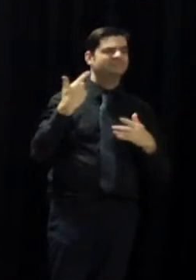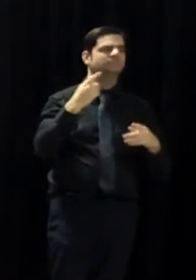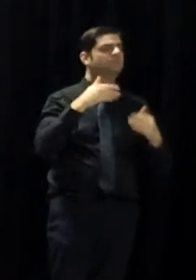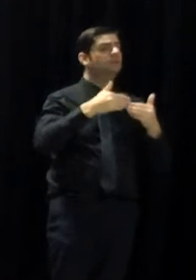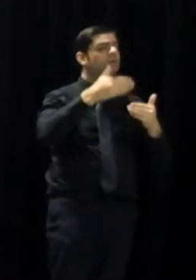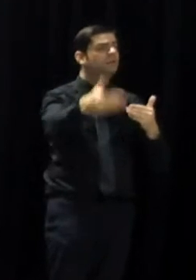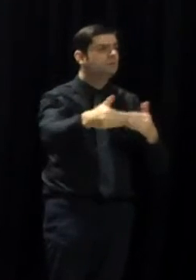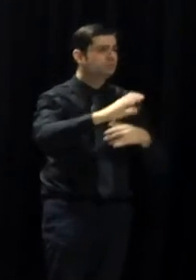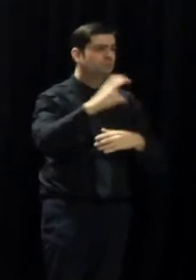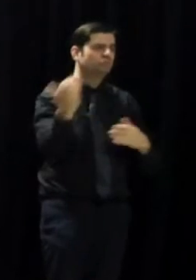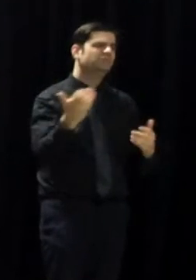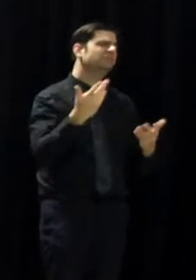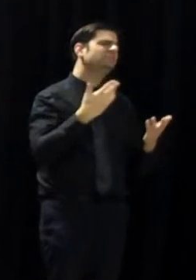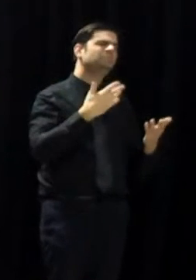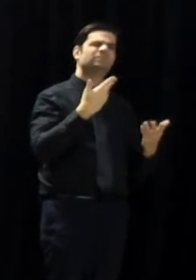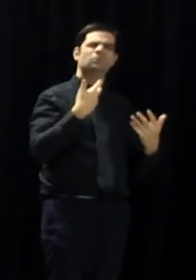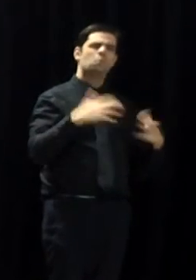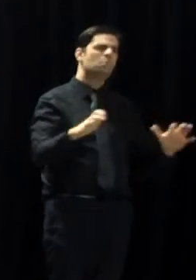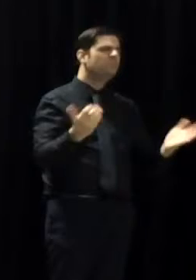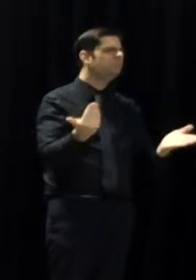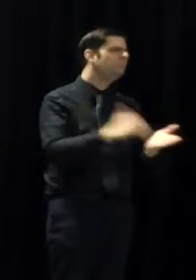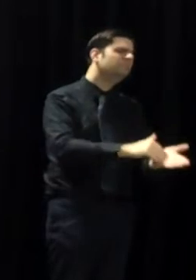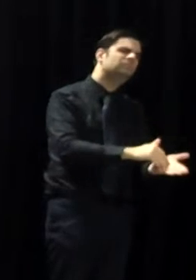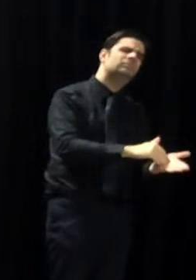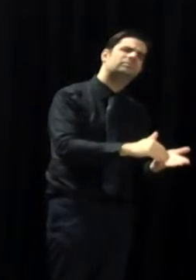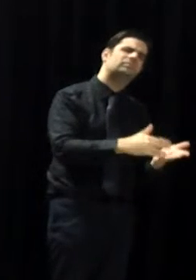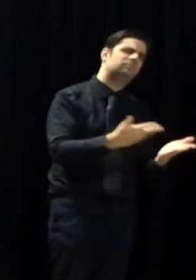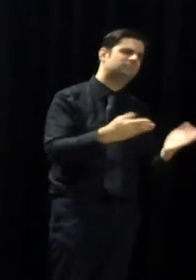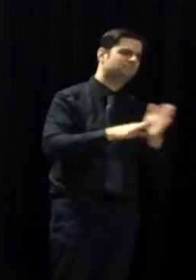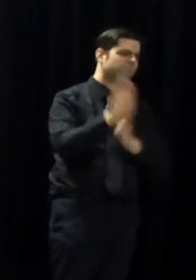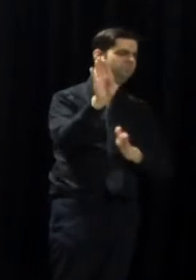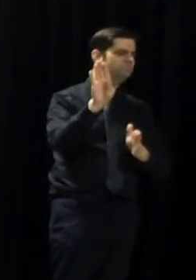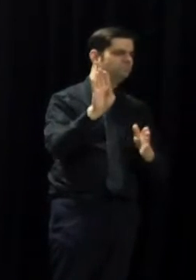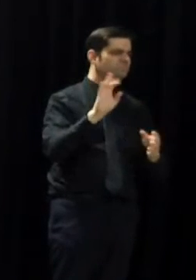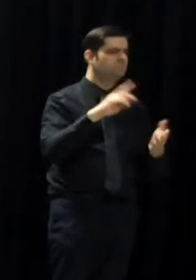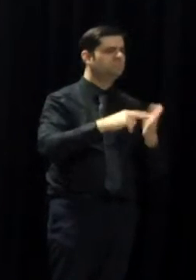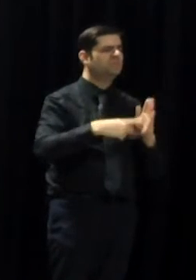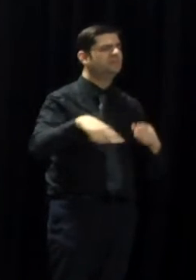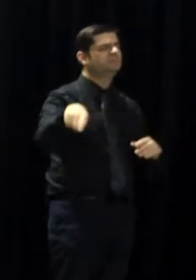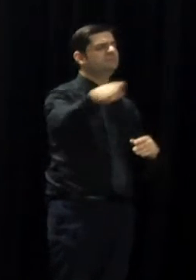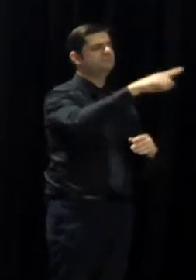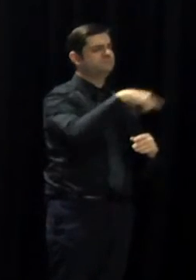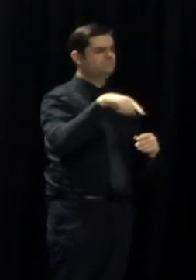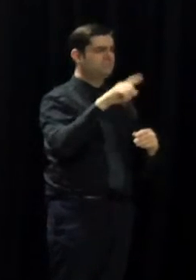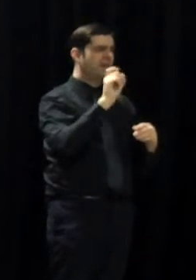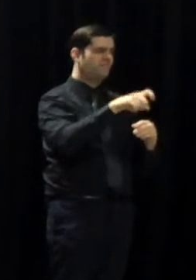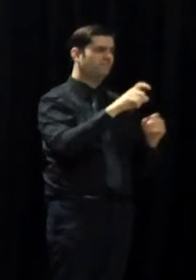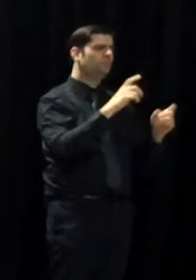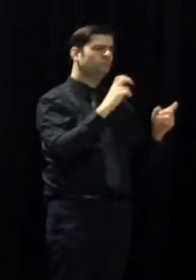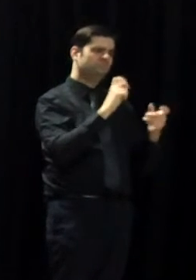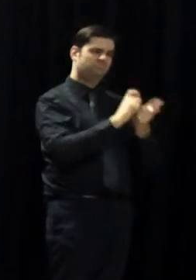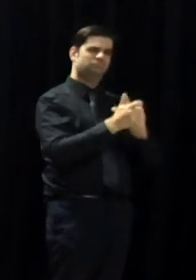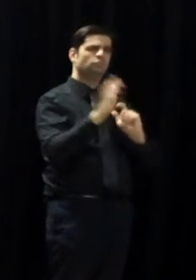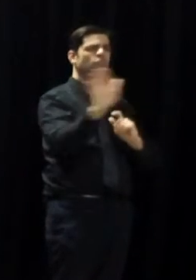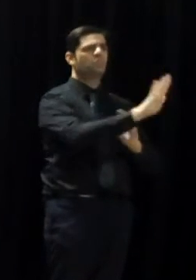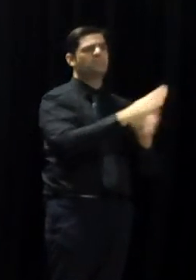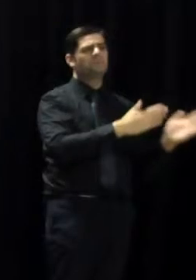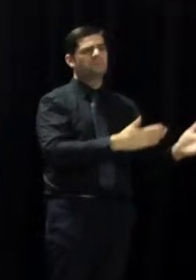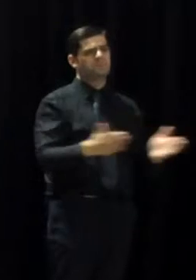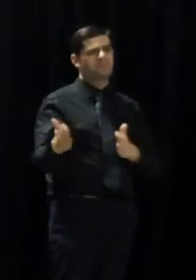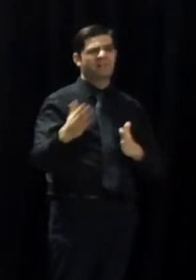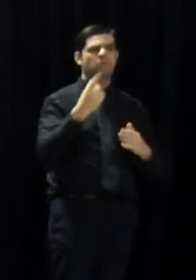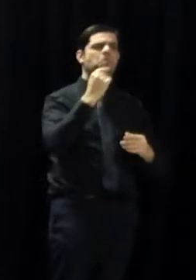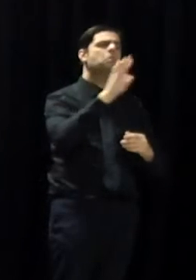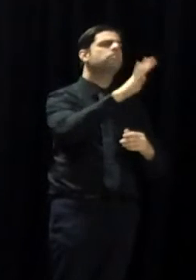or Christmas, you need to change those plans. Not because I want to be the Grinch, but there's a high